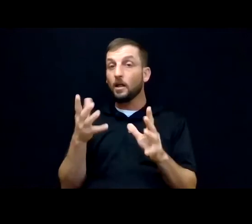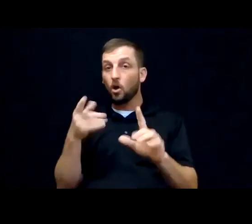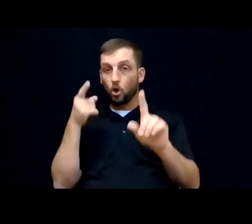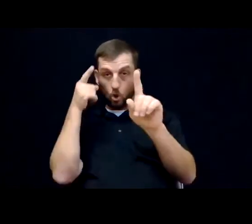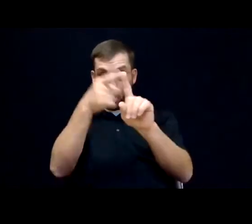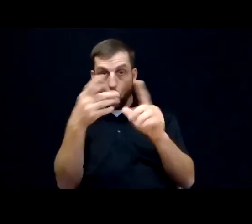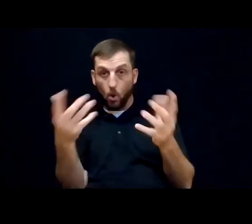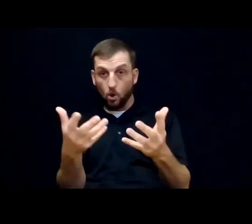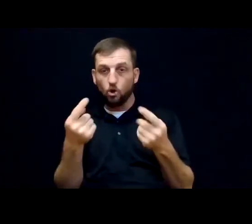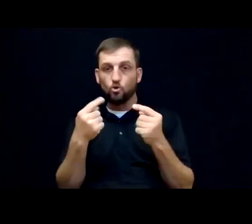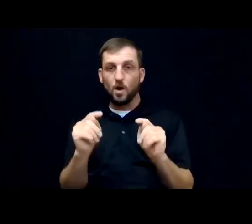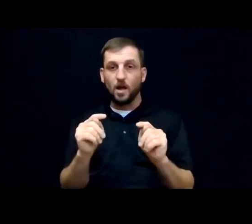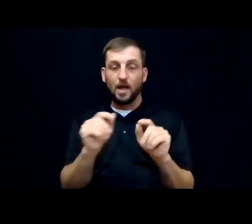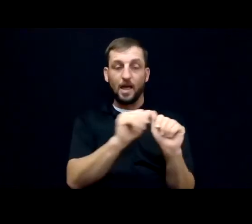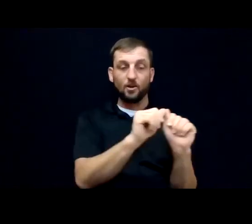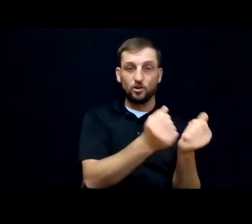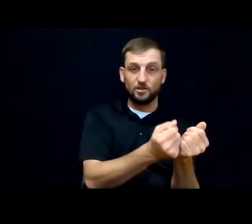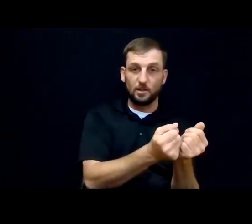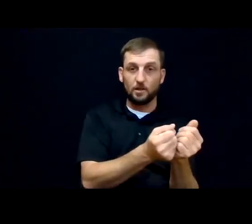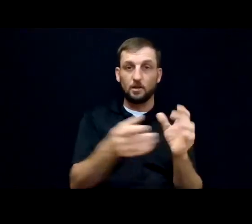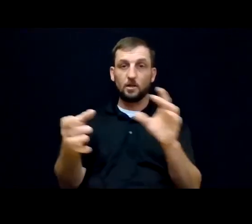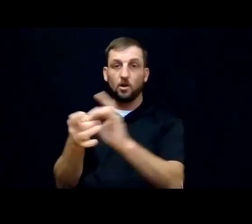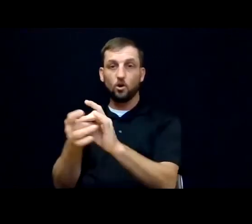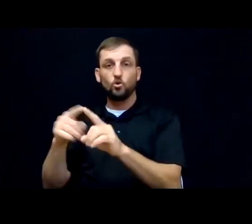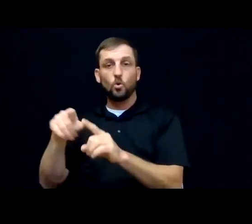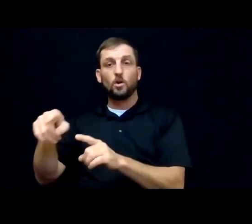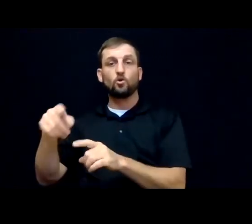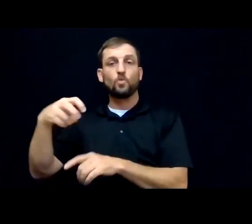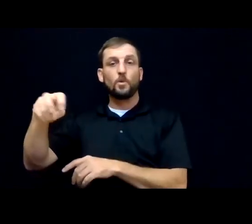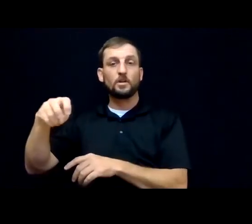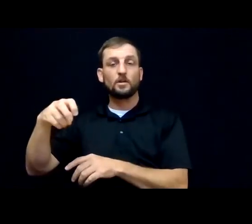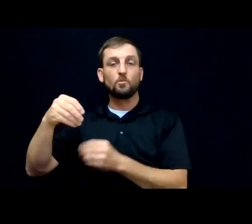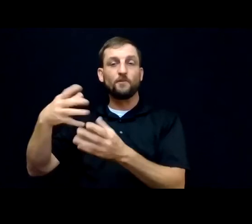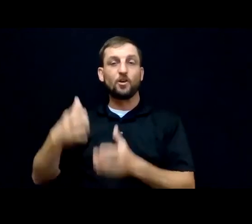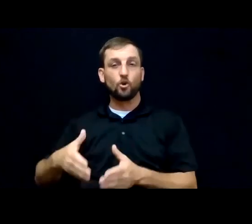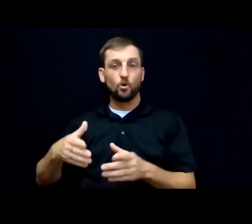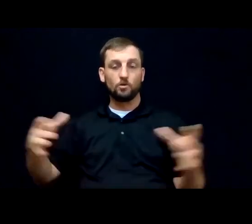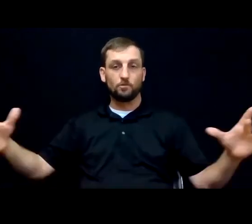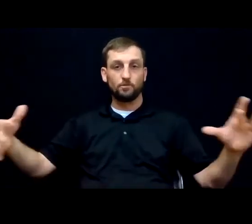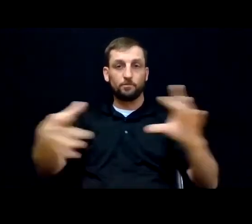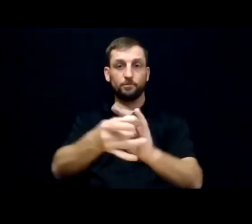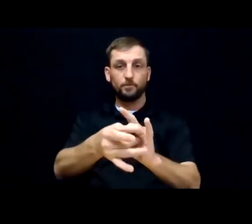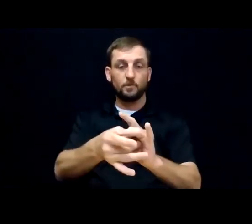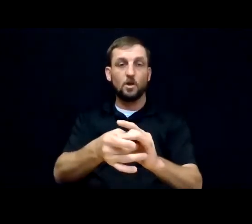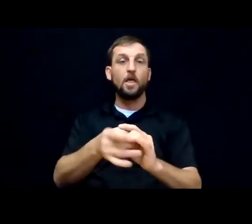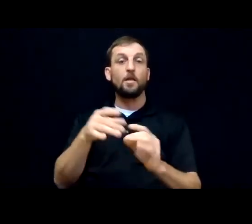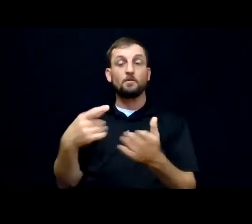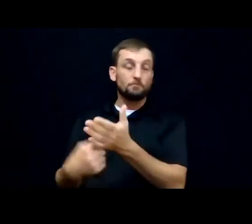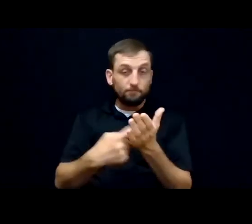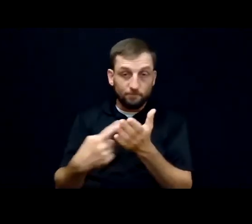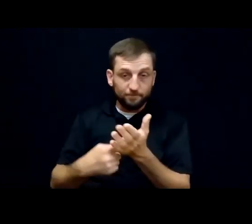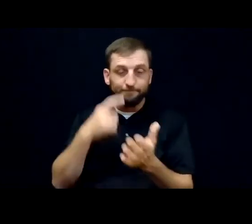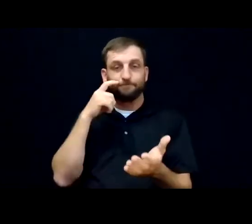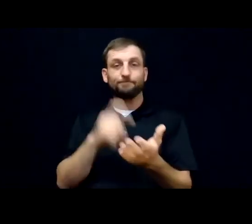connect agencies to the transportation providers themselves. And from that dialogue, we've identified several different issues that we've been working